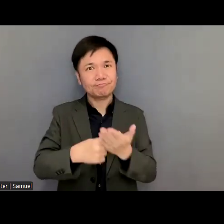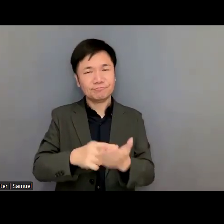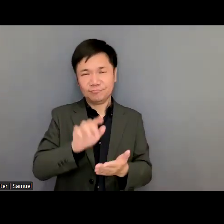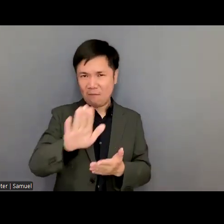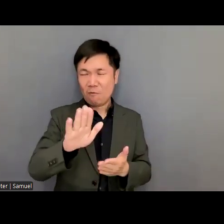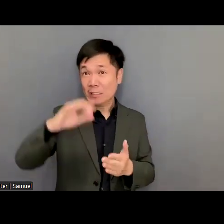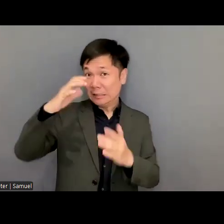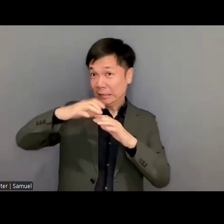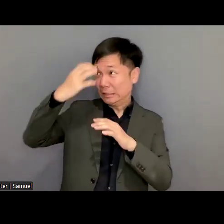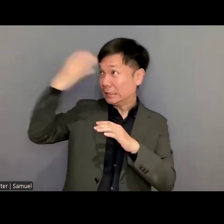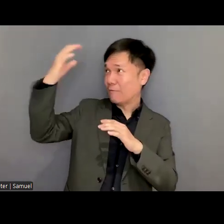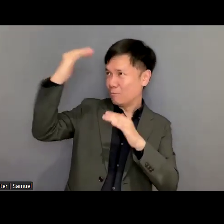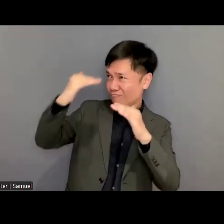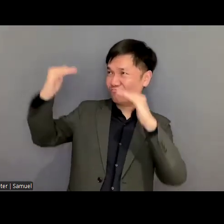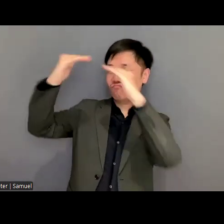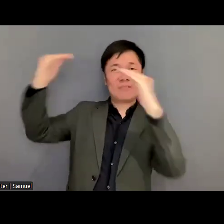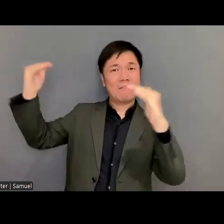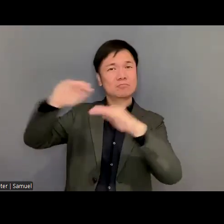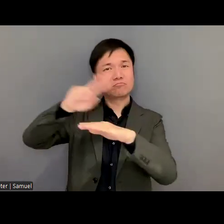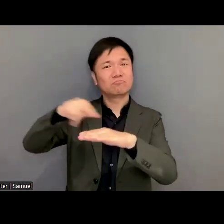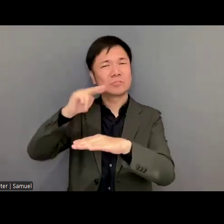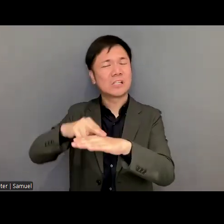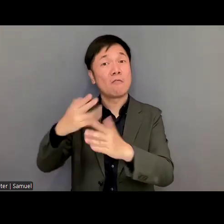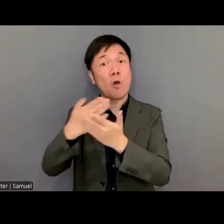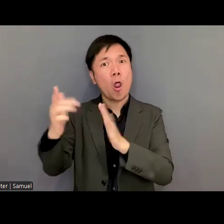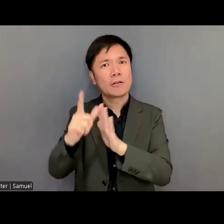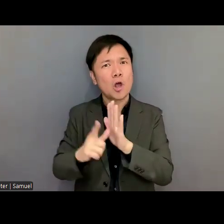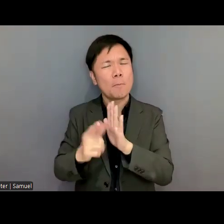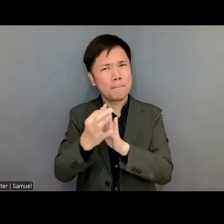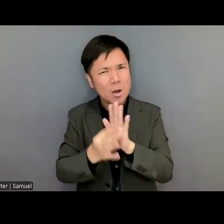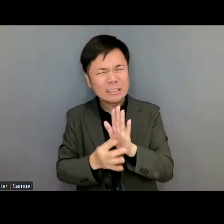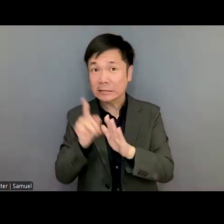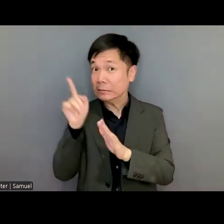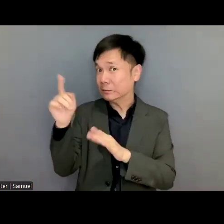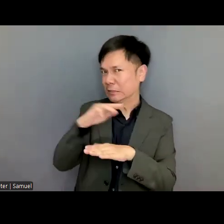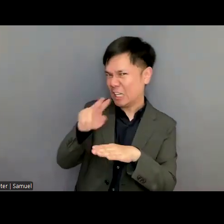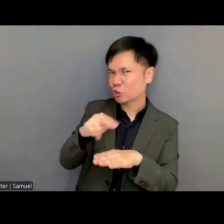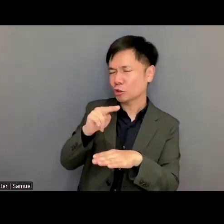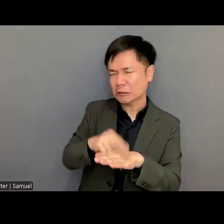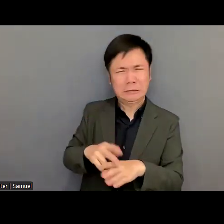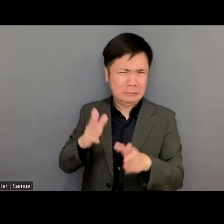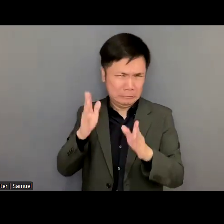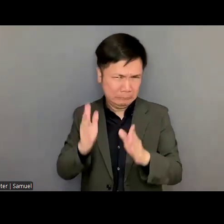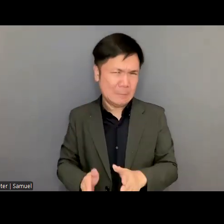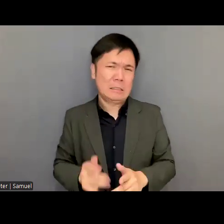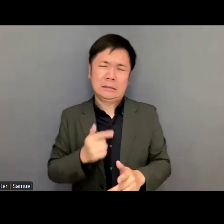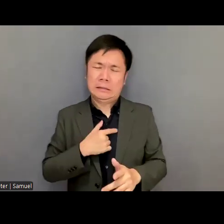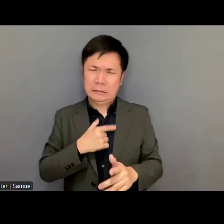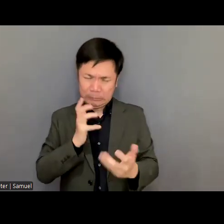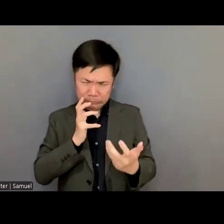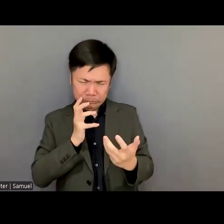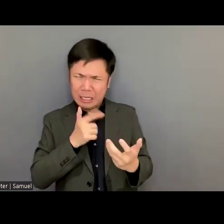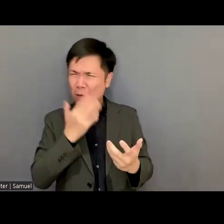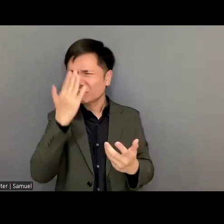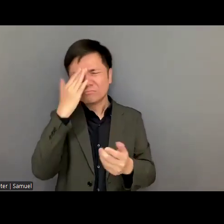level, because the laws and the policies that are made at the national level is still in the medical